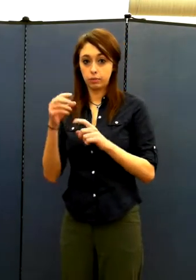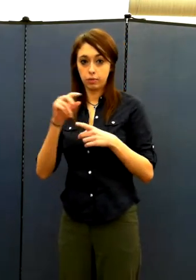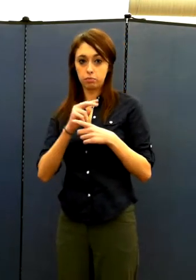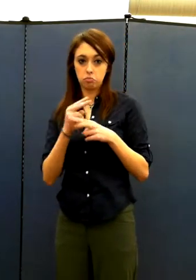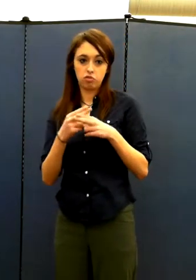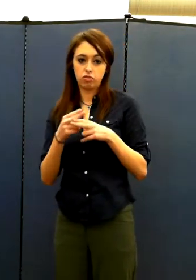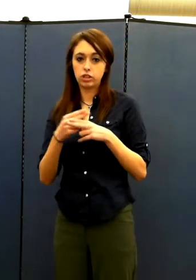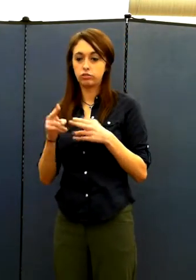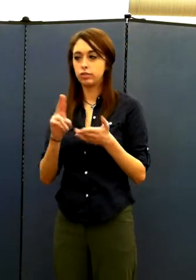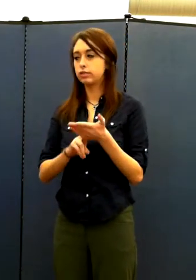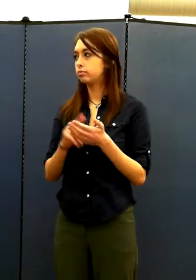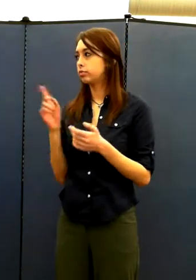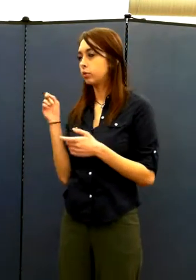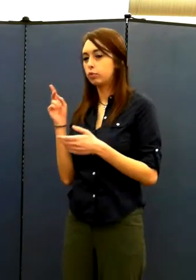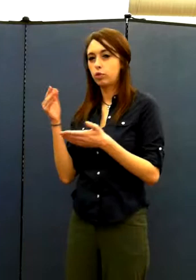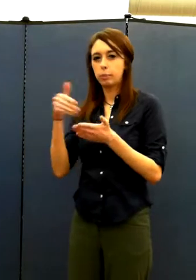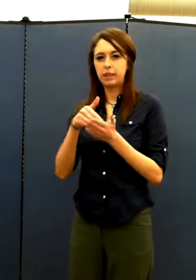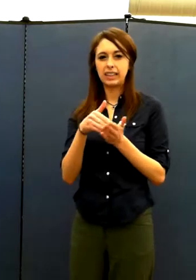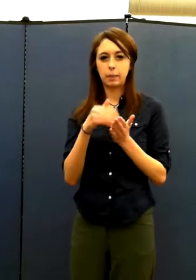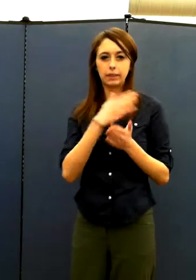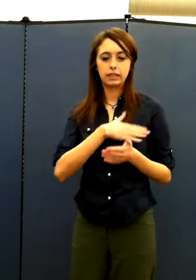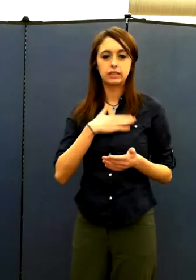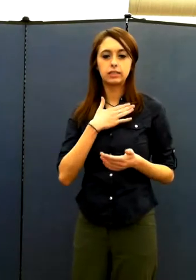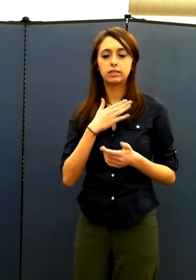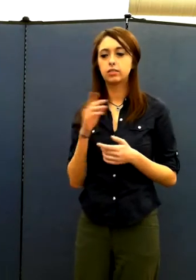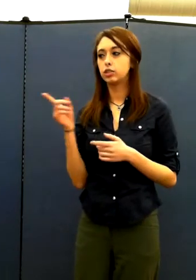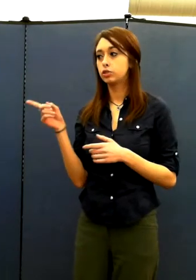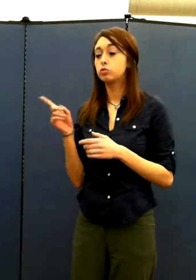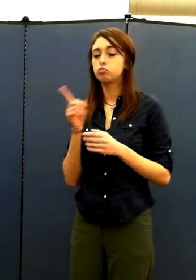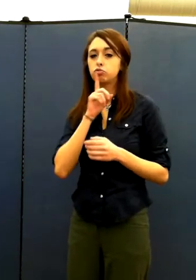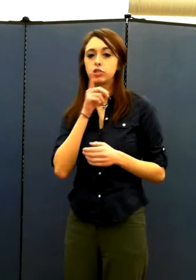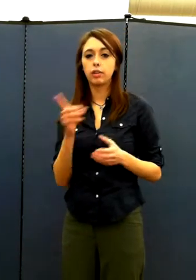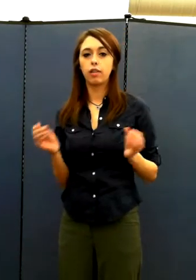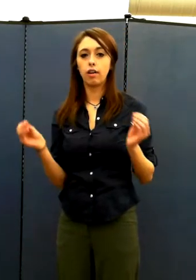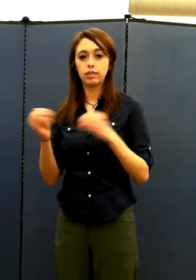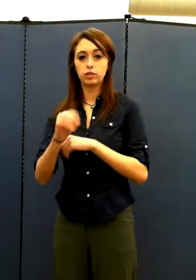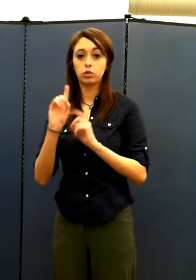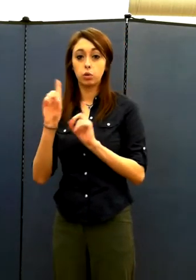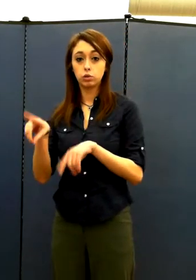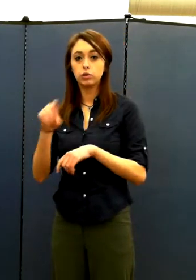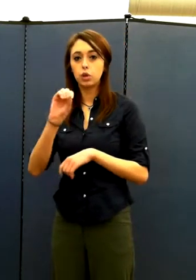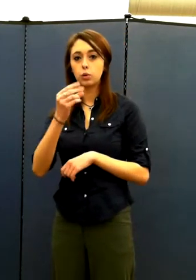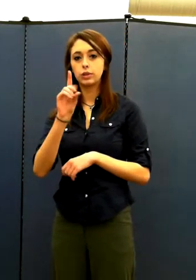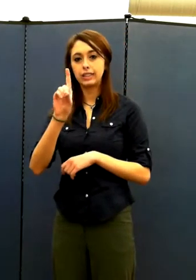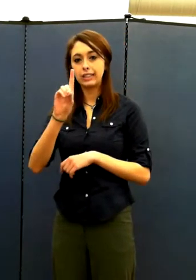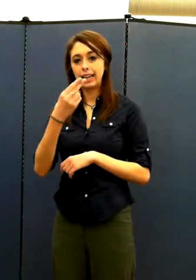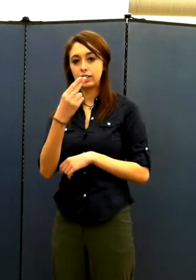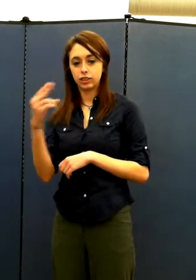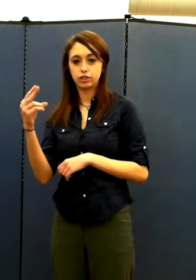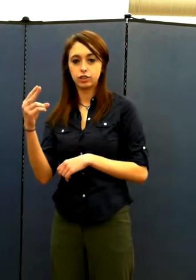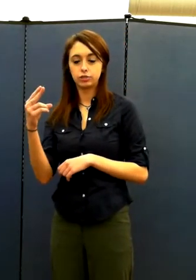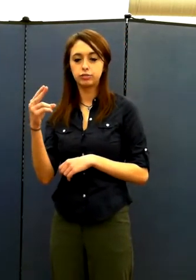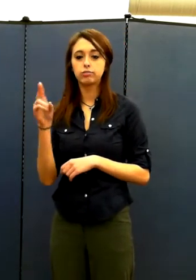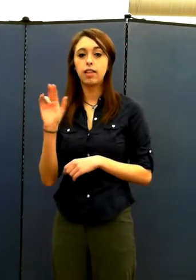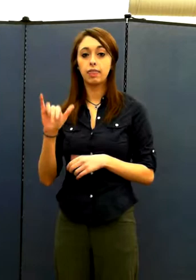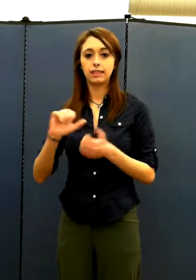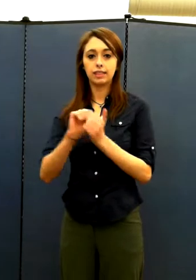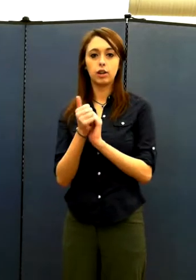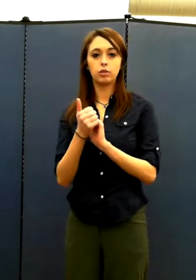Could you please repeat that? Sure. The office that you go to is ODHH. And that's how you get your provisional